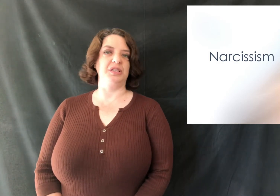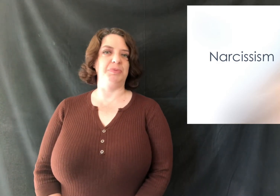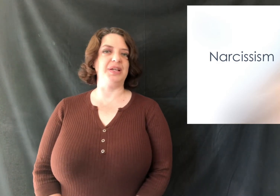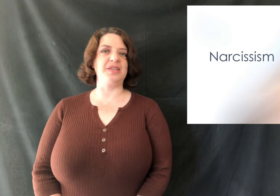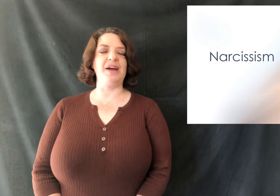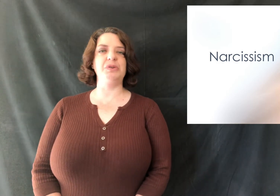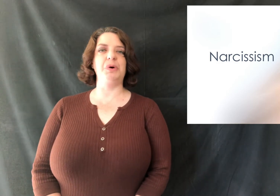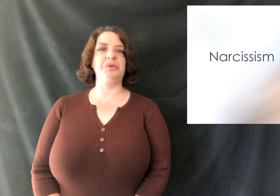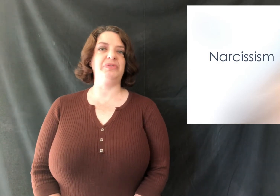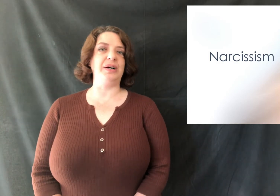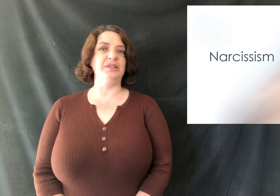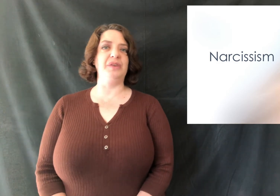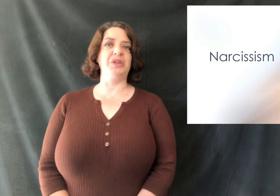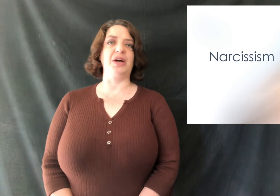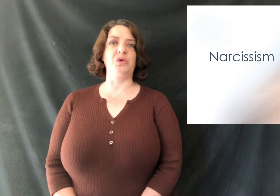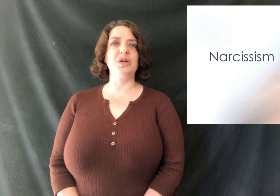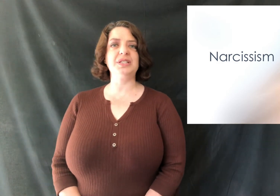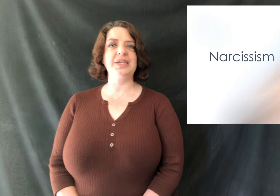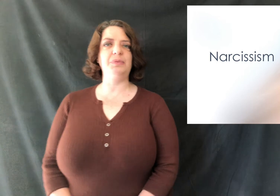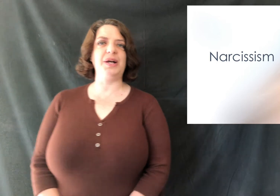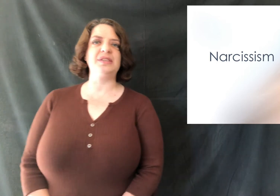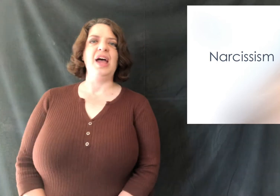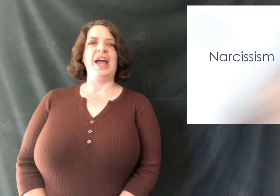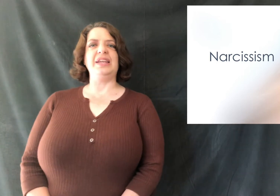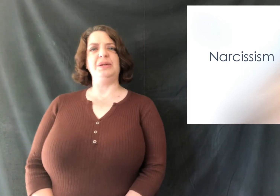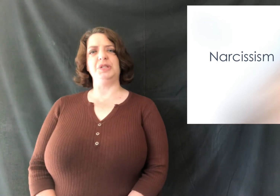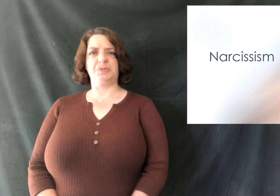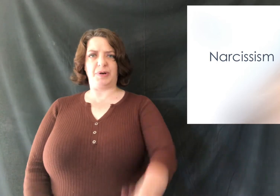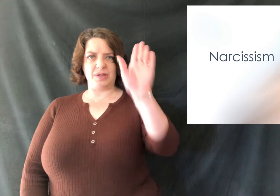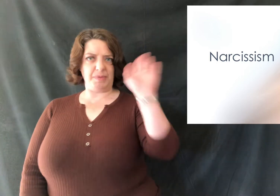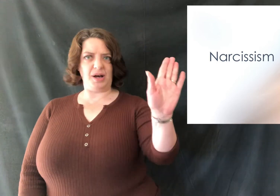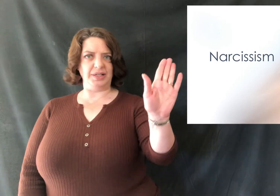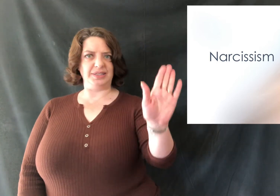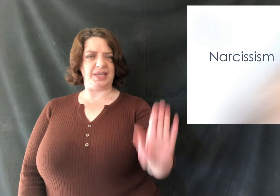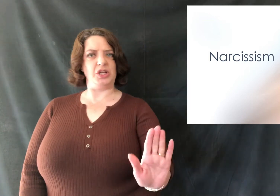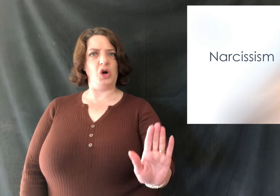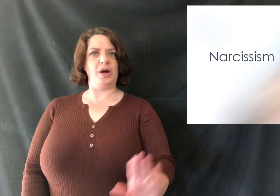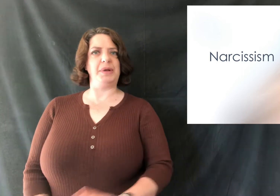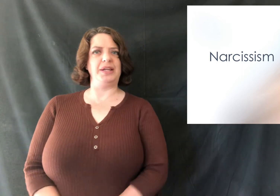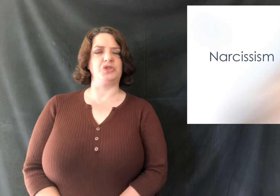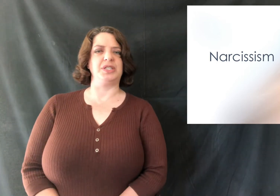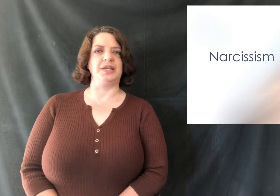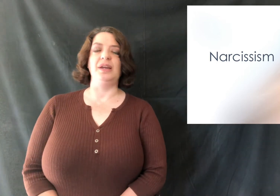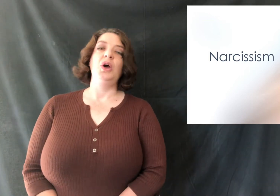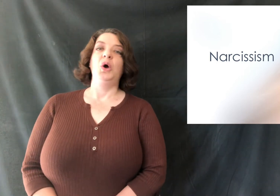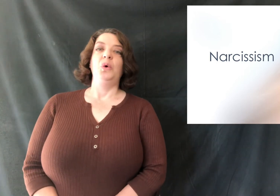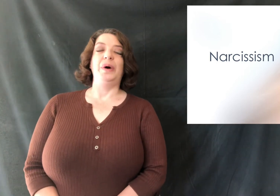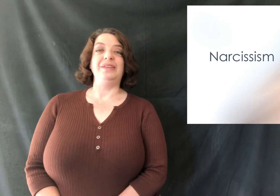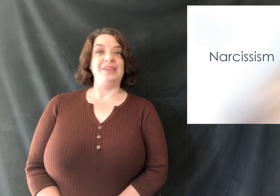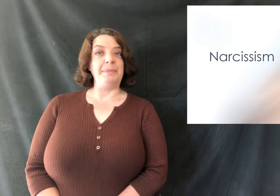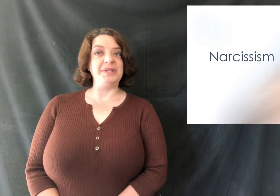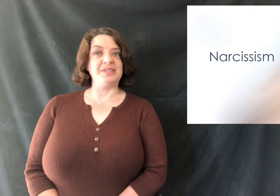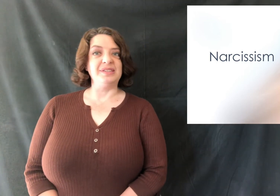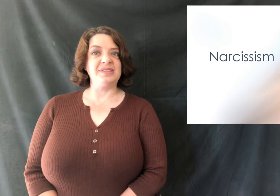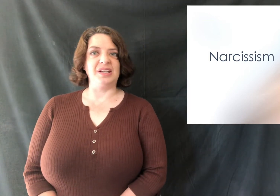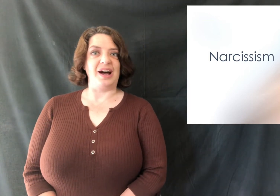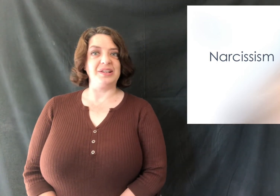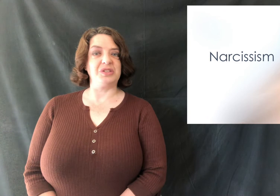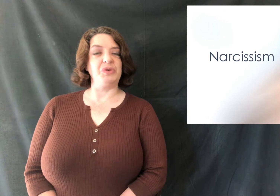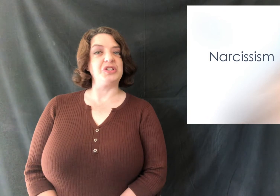because everyone would fall in love with how gorgeous he was, and he would spurn them all and say, no, I'm not interested. Well, Nemesis, the goddess of